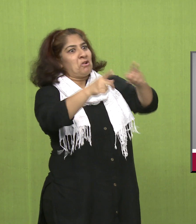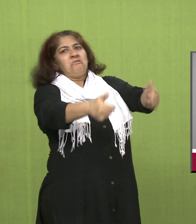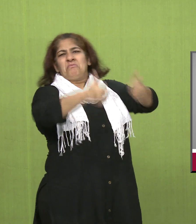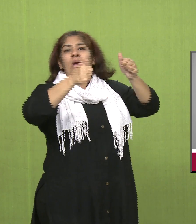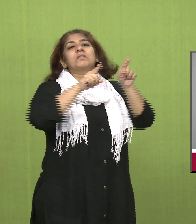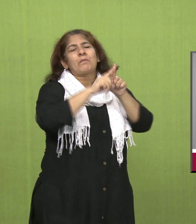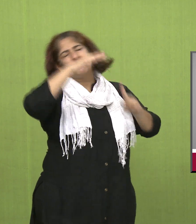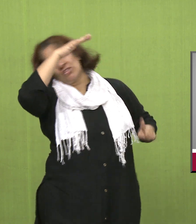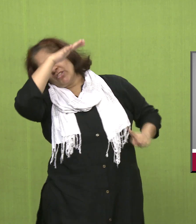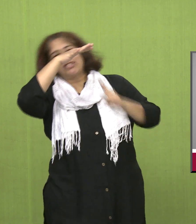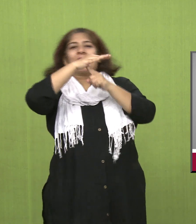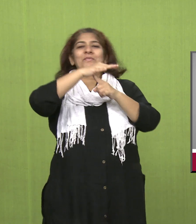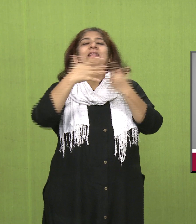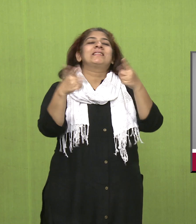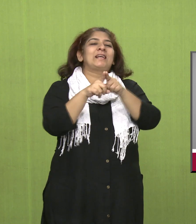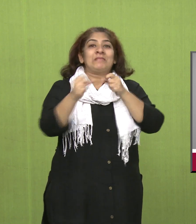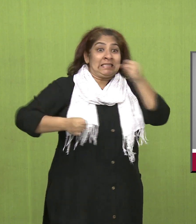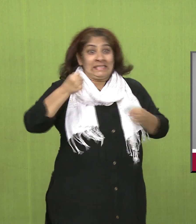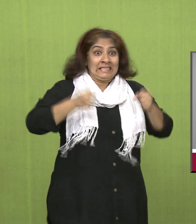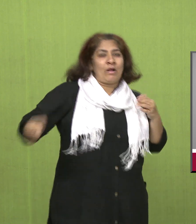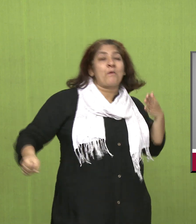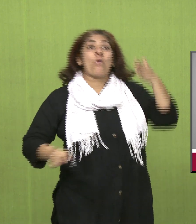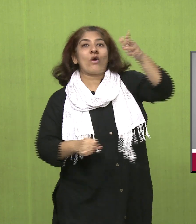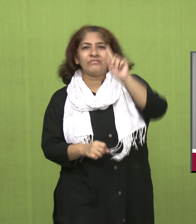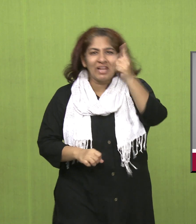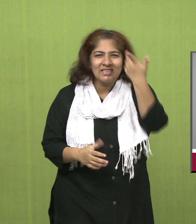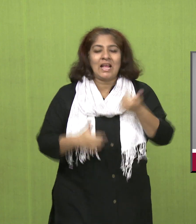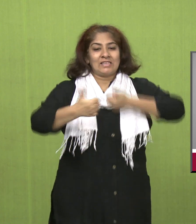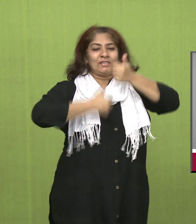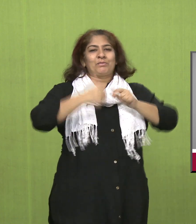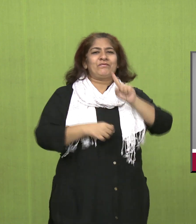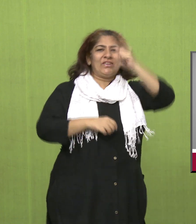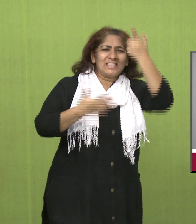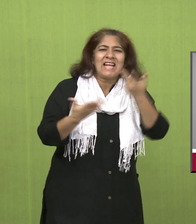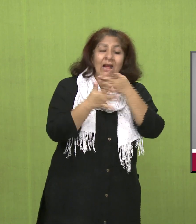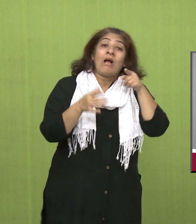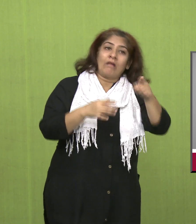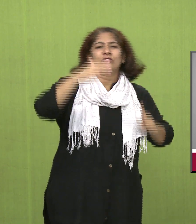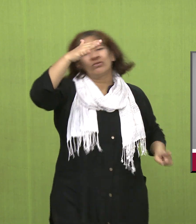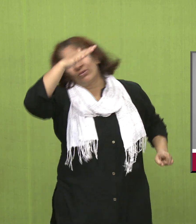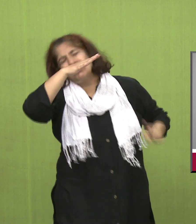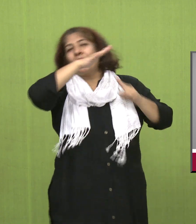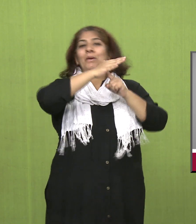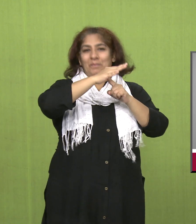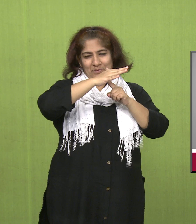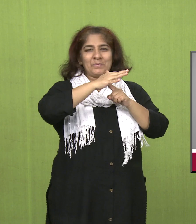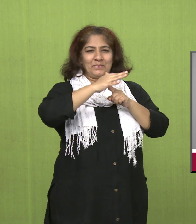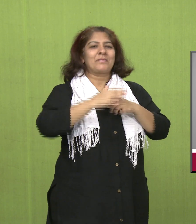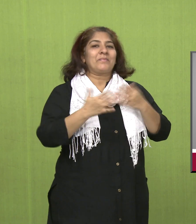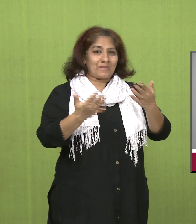way the performance appraisal can be given best top performer or best worker of